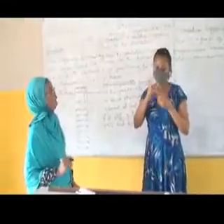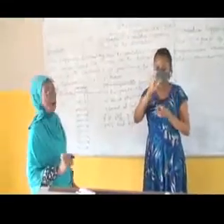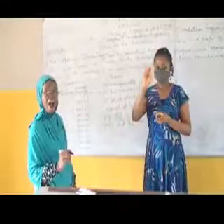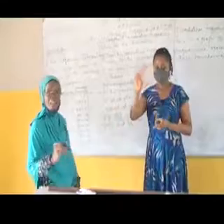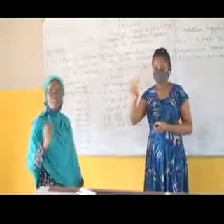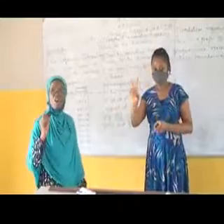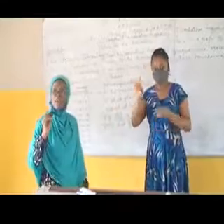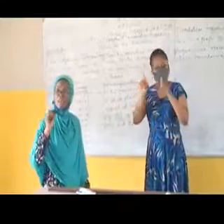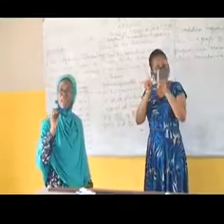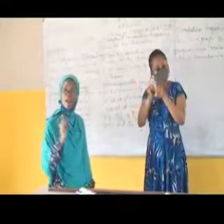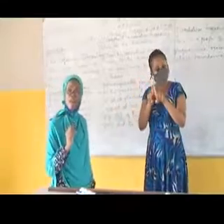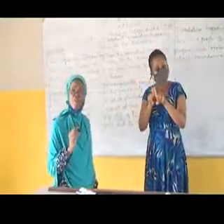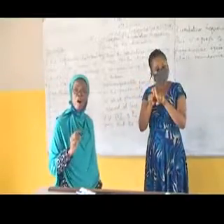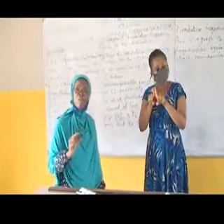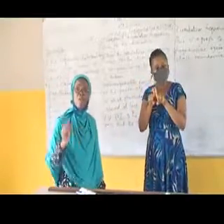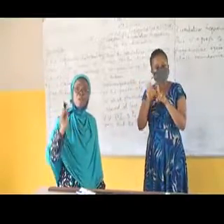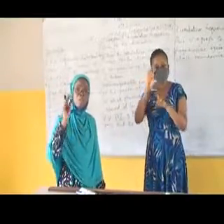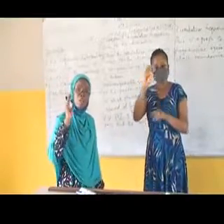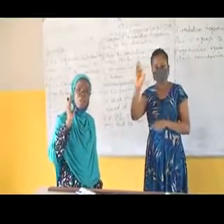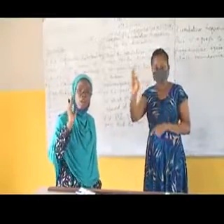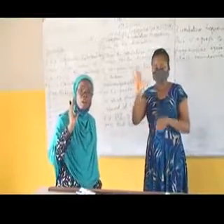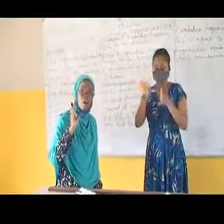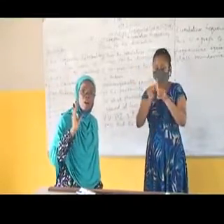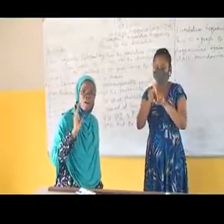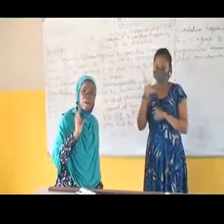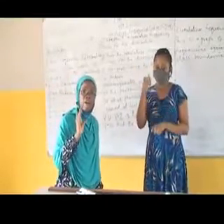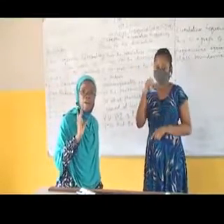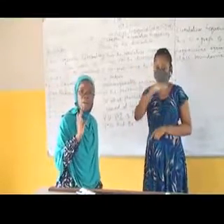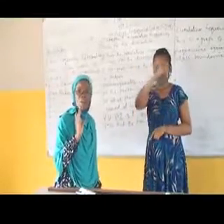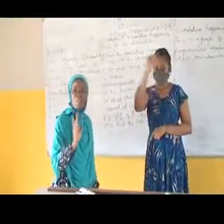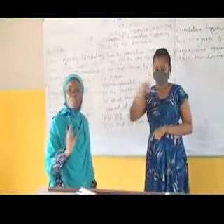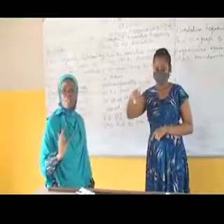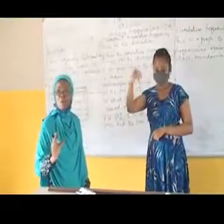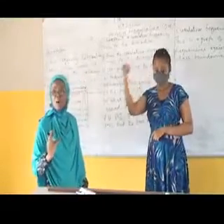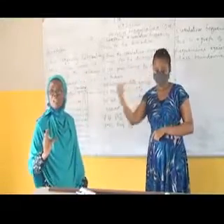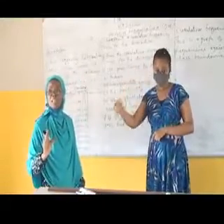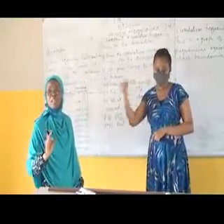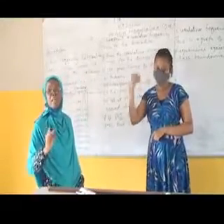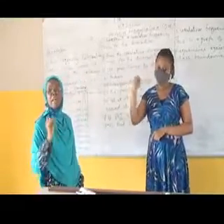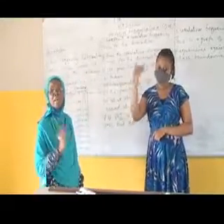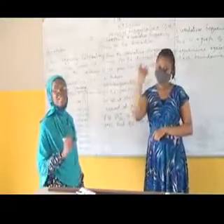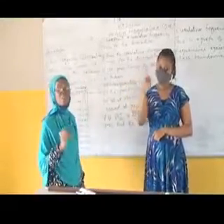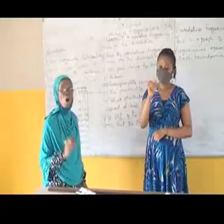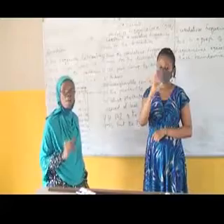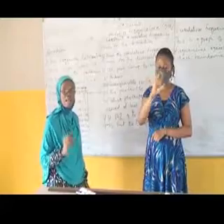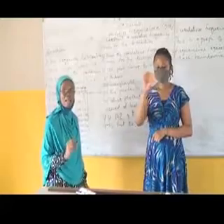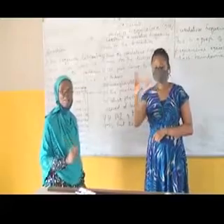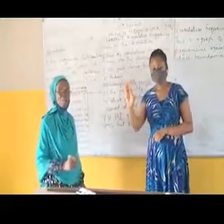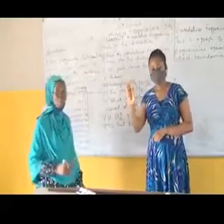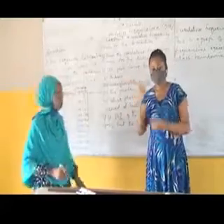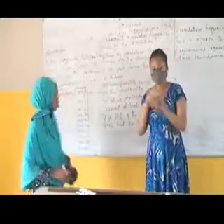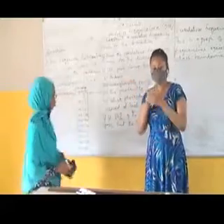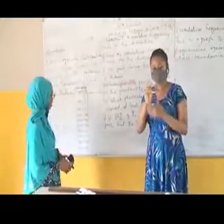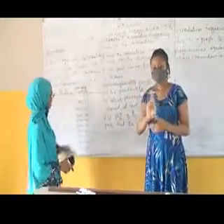curve as a graph of the cumulative frequency against the upper